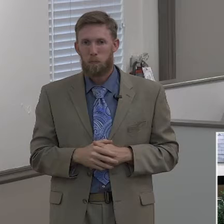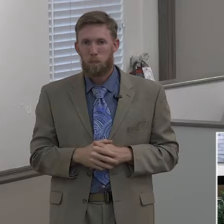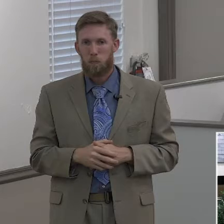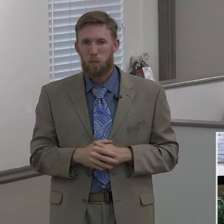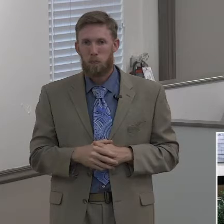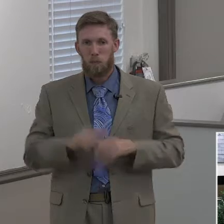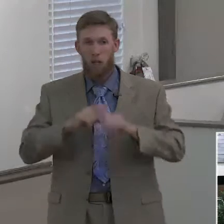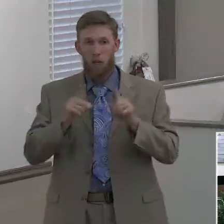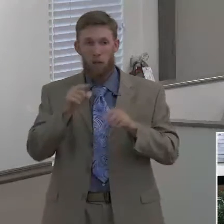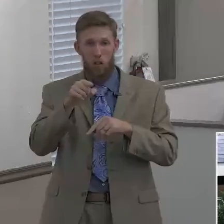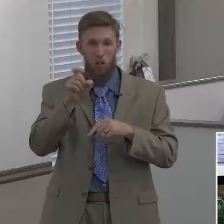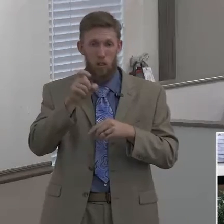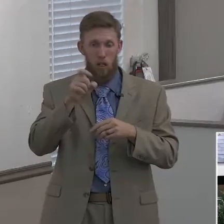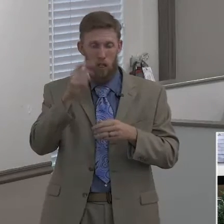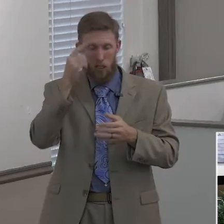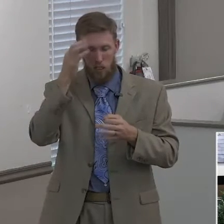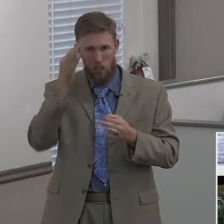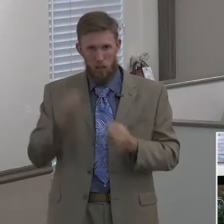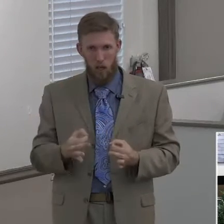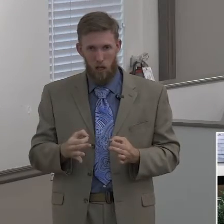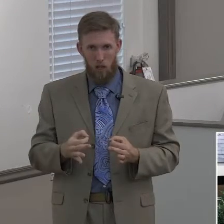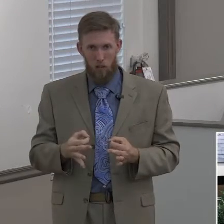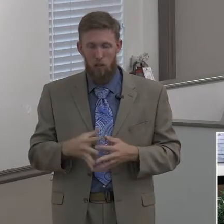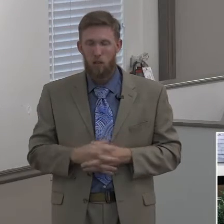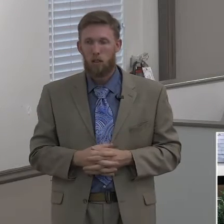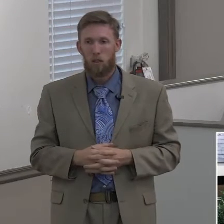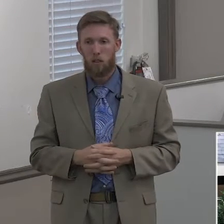So, but you got to make the decision.